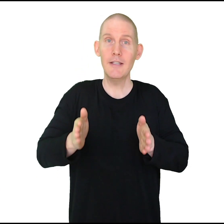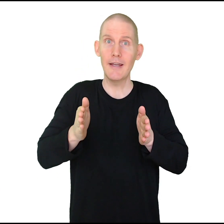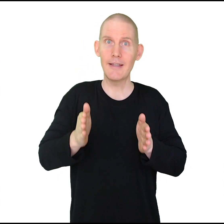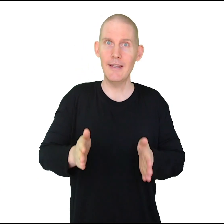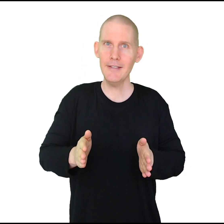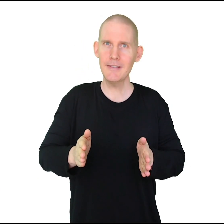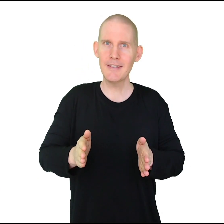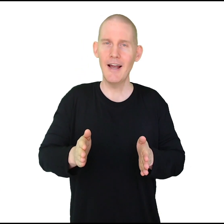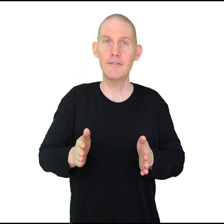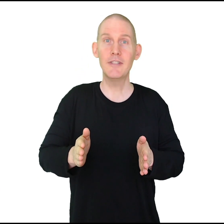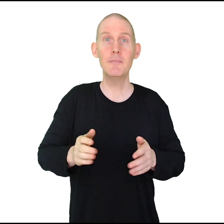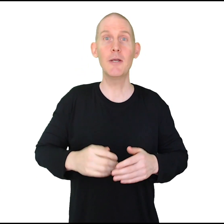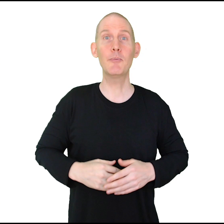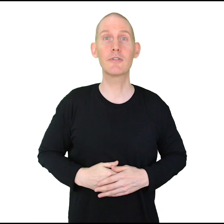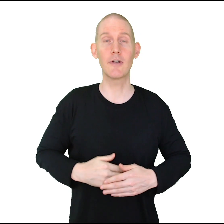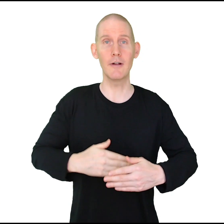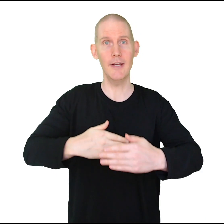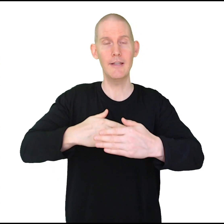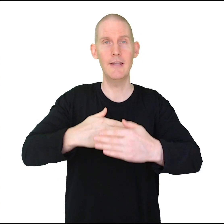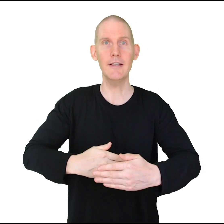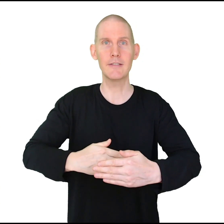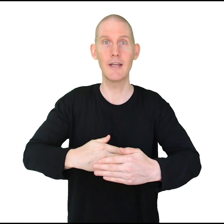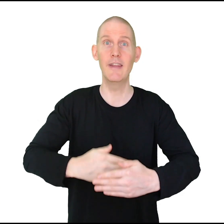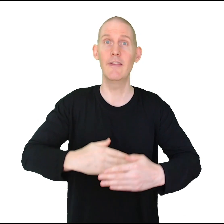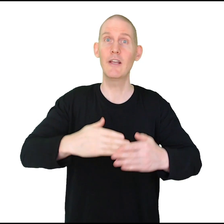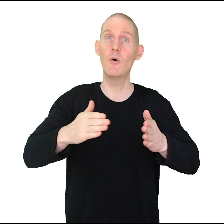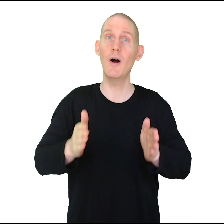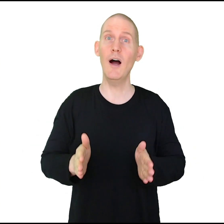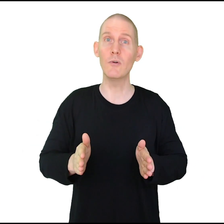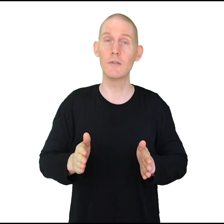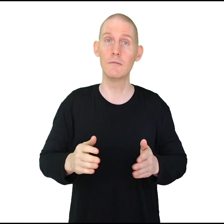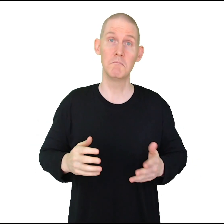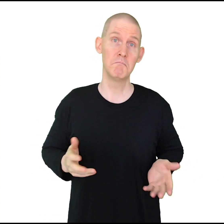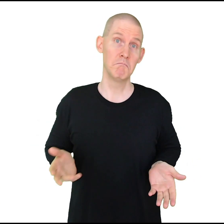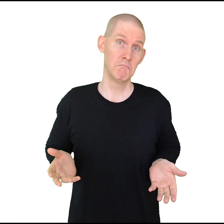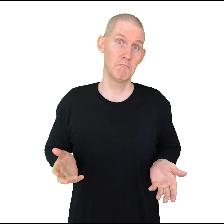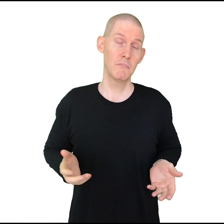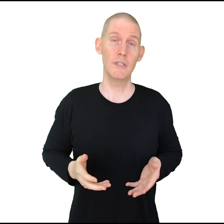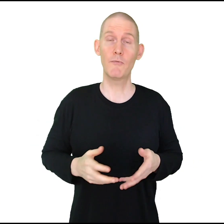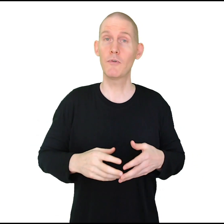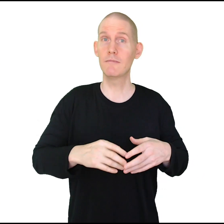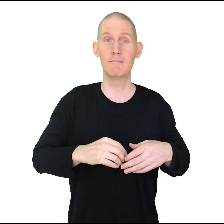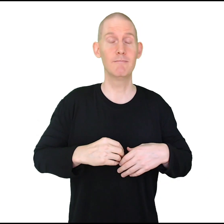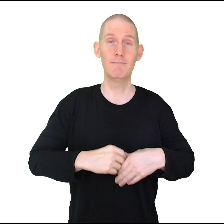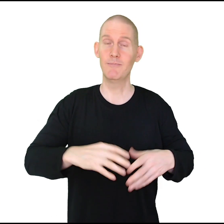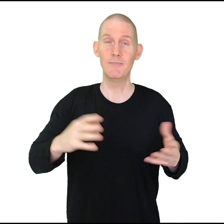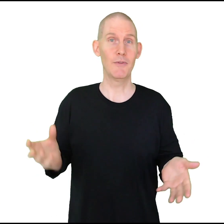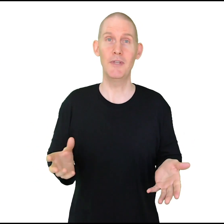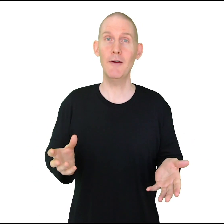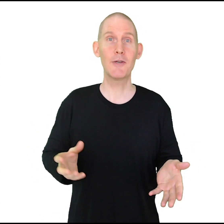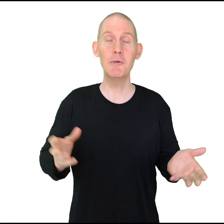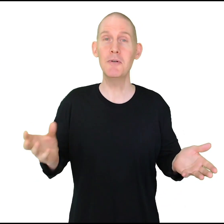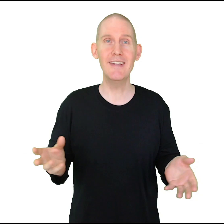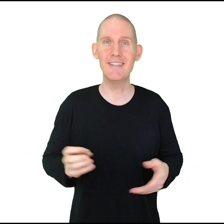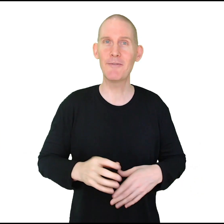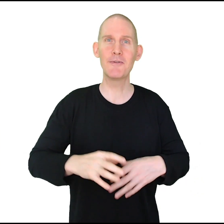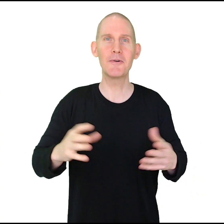like this, I've seen people start like this, and then they go out. Different deaf community, different